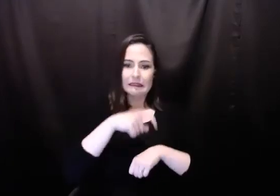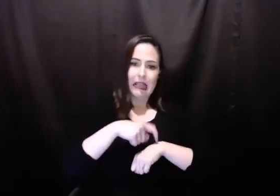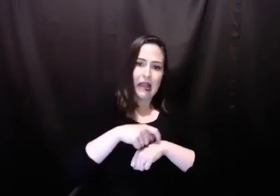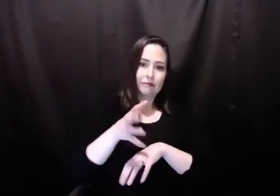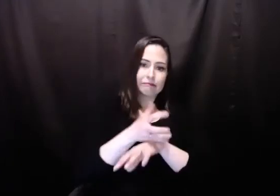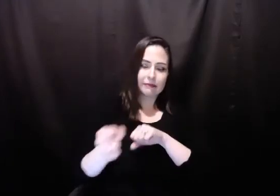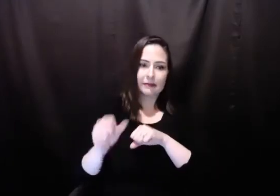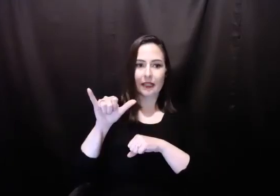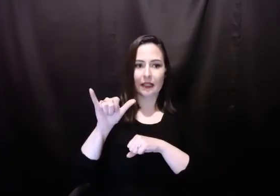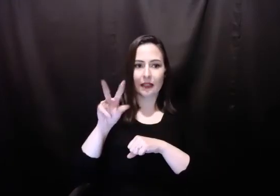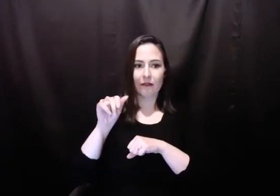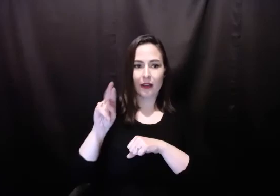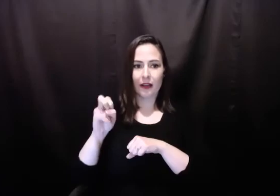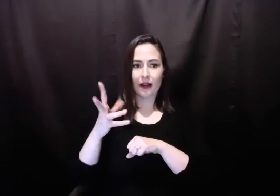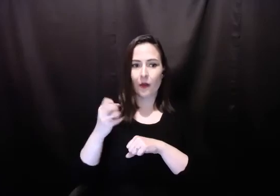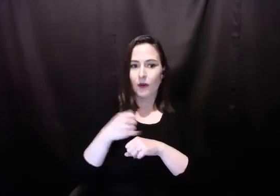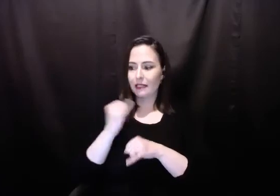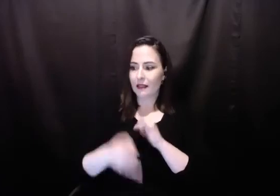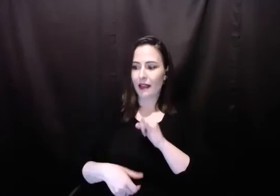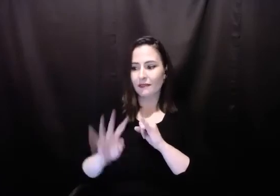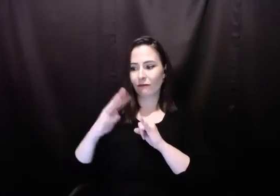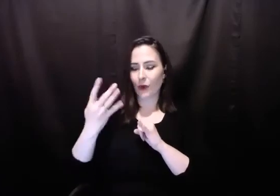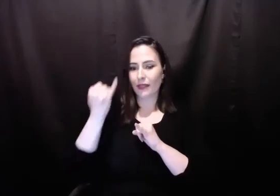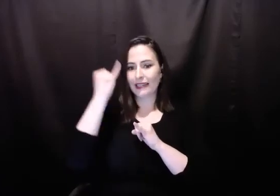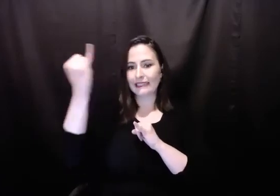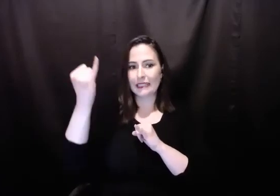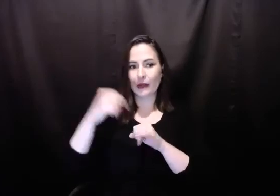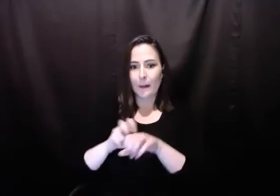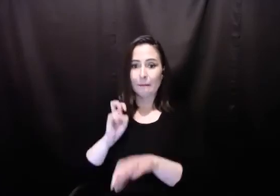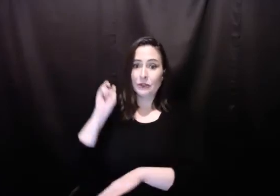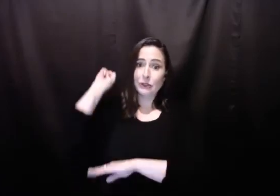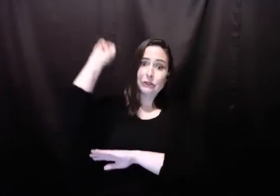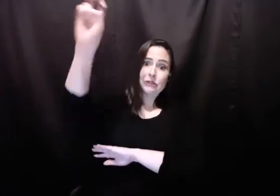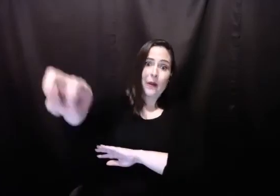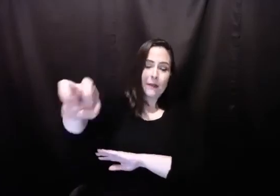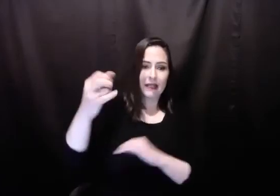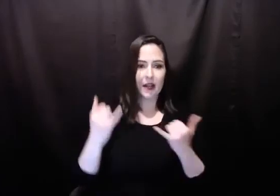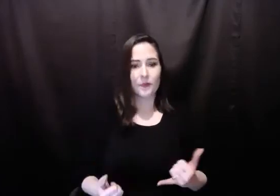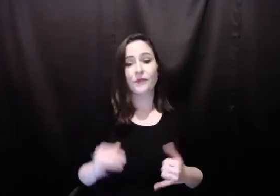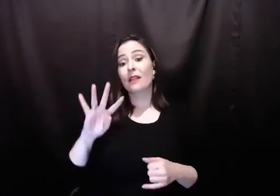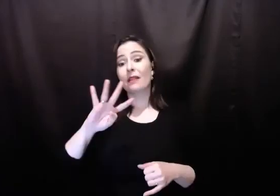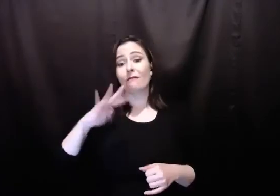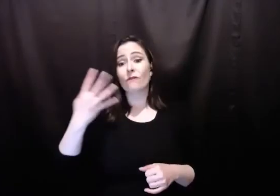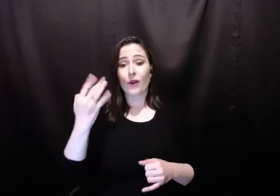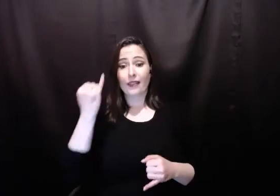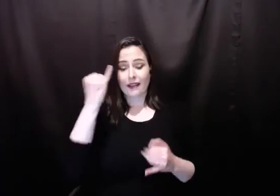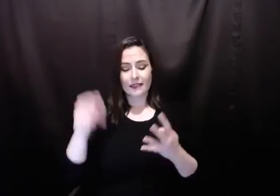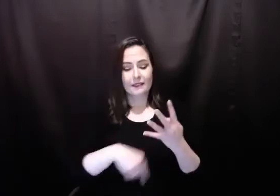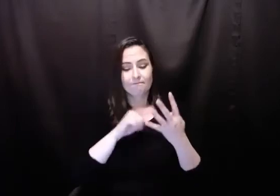primary idea is we keep Al-Anon's gifts by sharing them with others. That's where I should have said. I don't